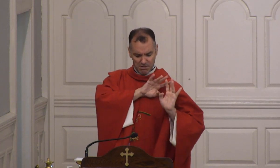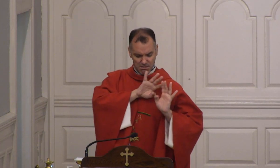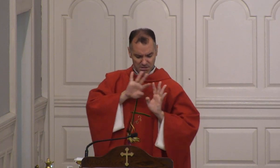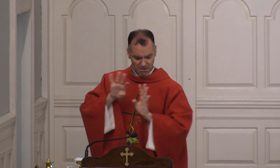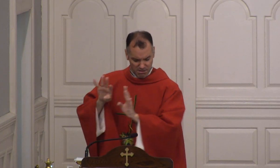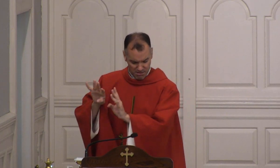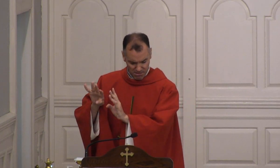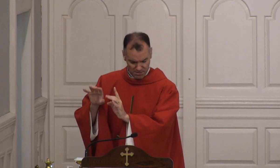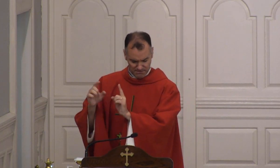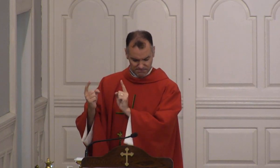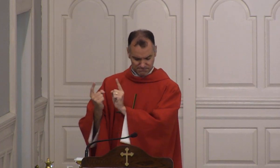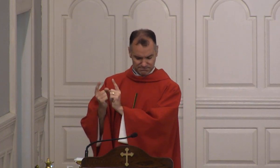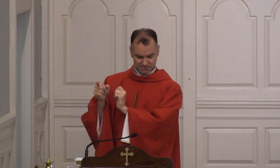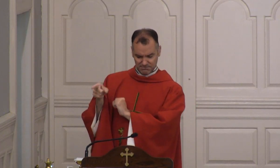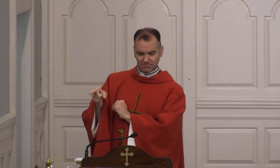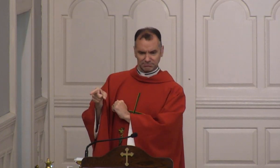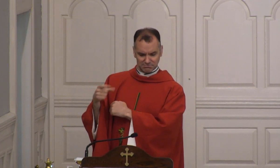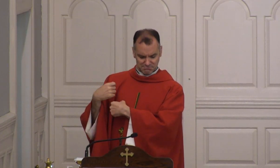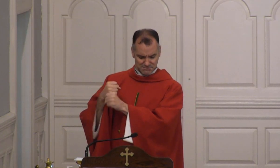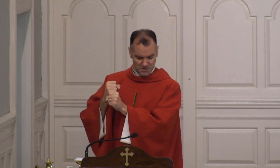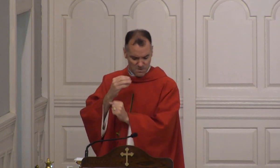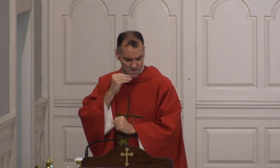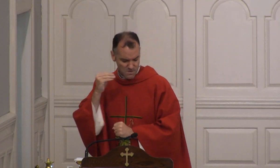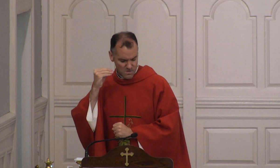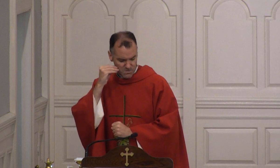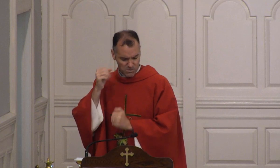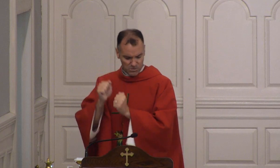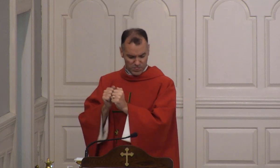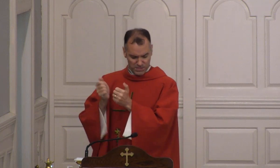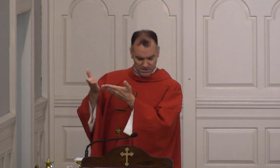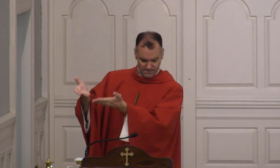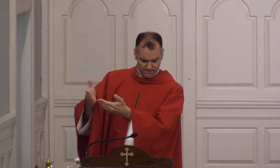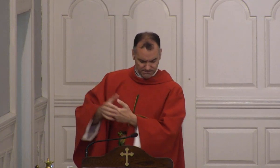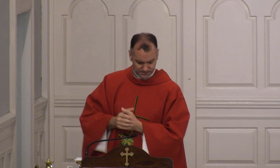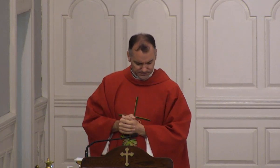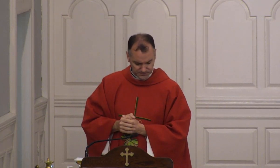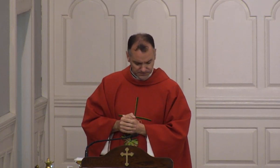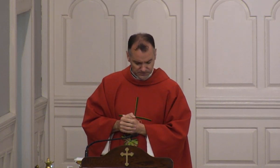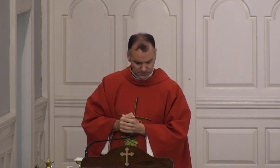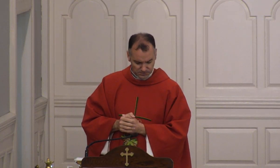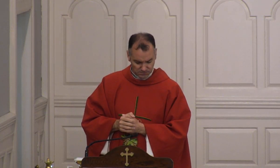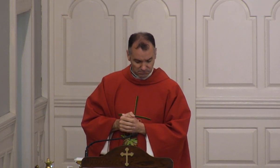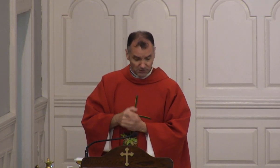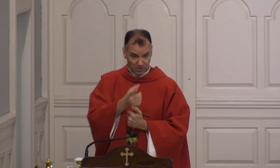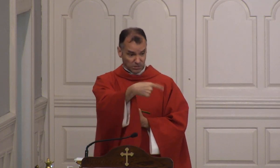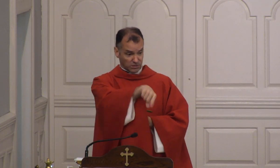And we will come to him and make our dwelling with him.